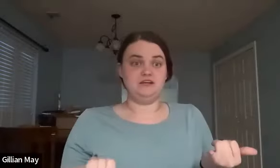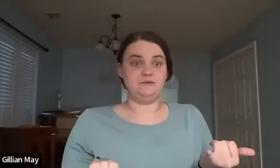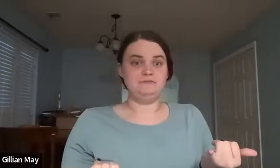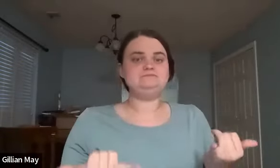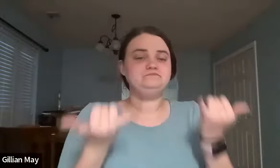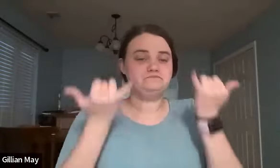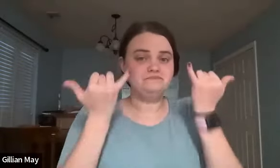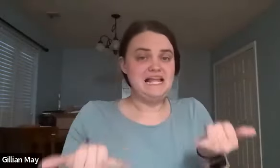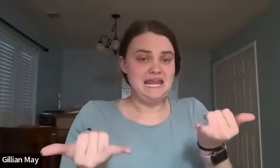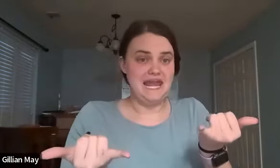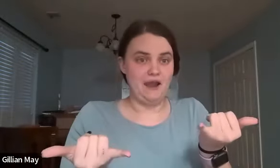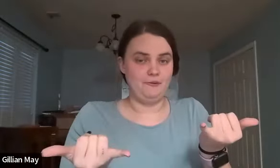here now.